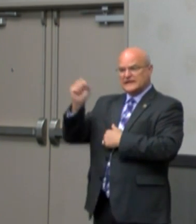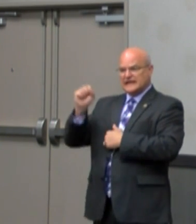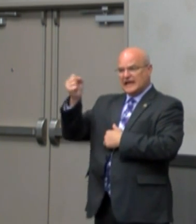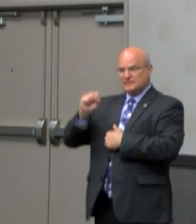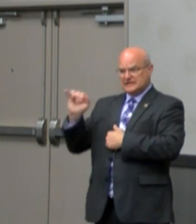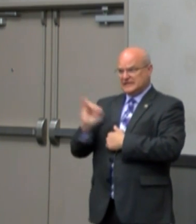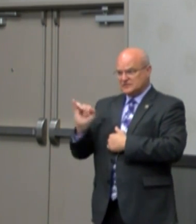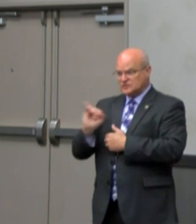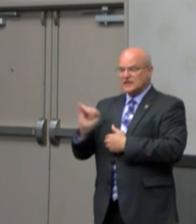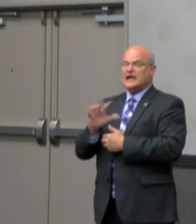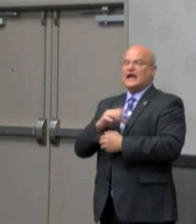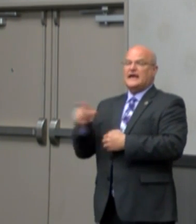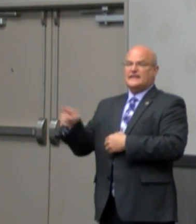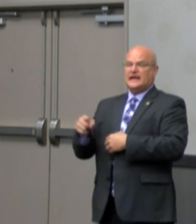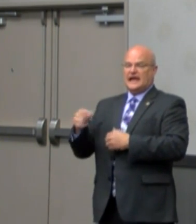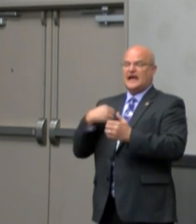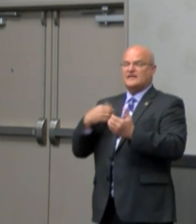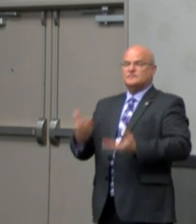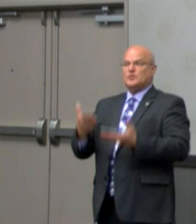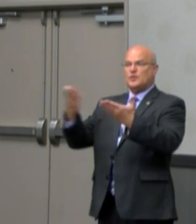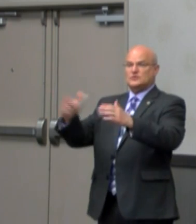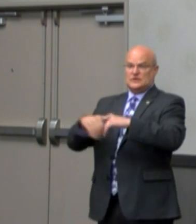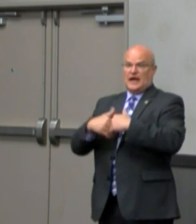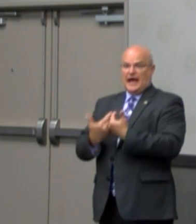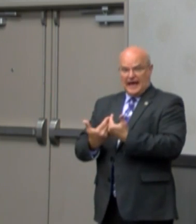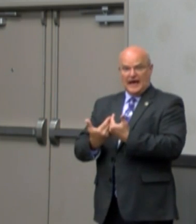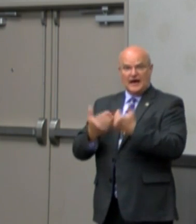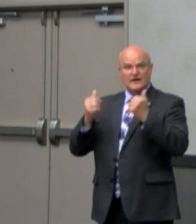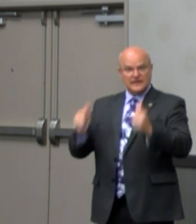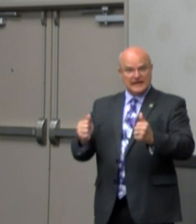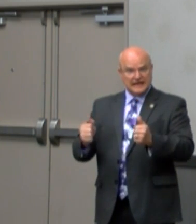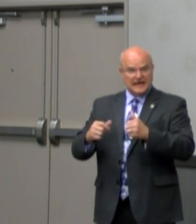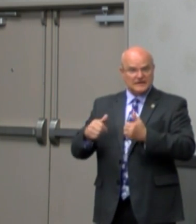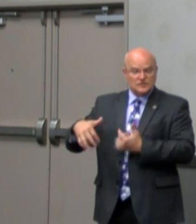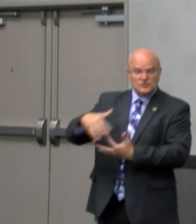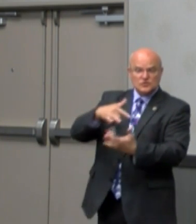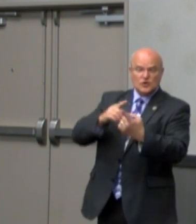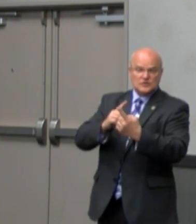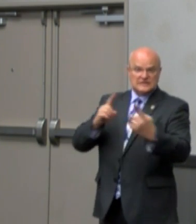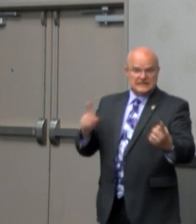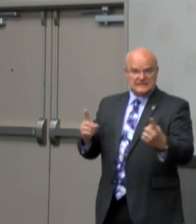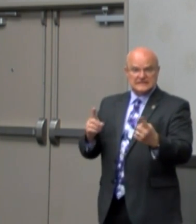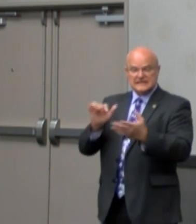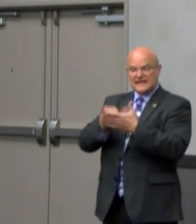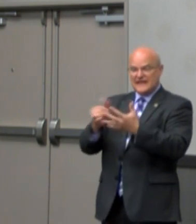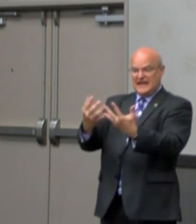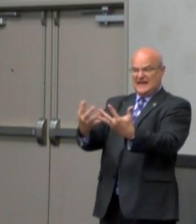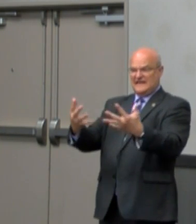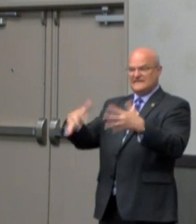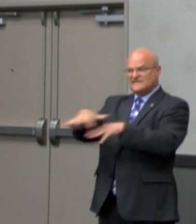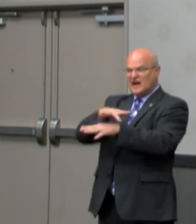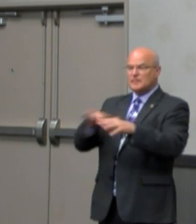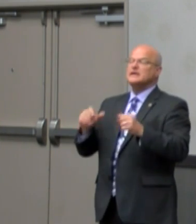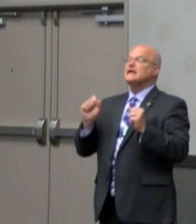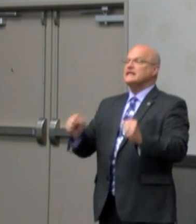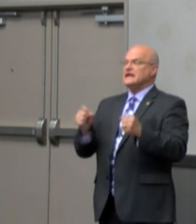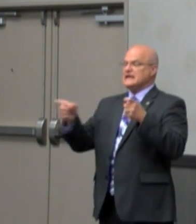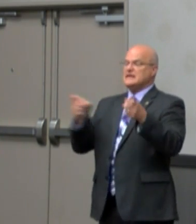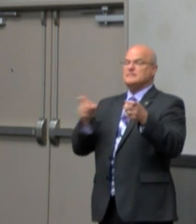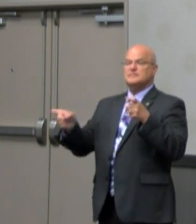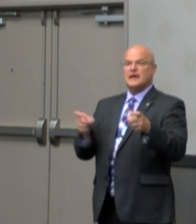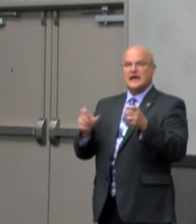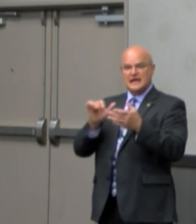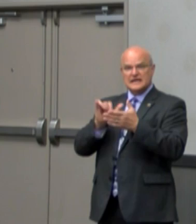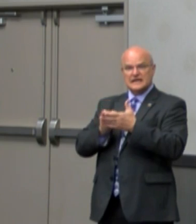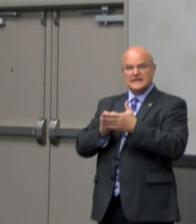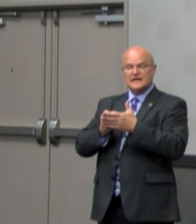have presented proposals as to how they can socially distance in that environment. They can manage